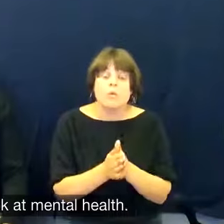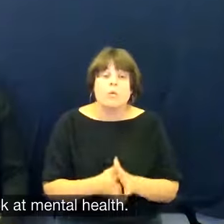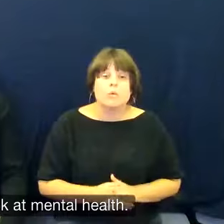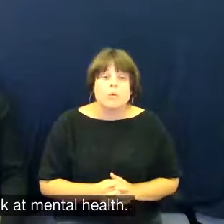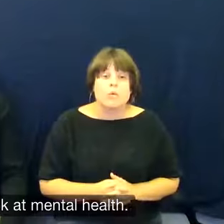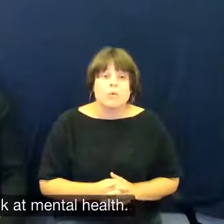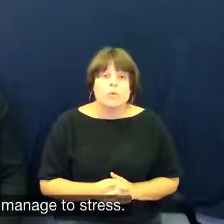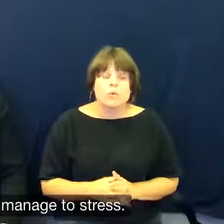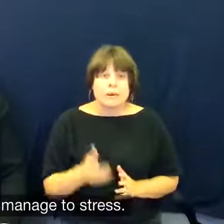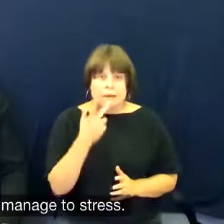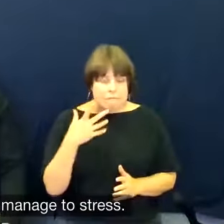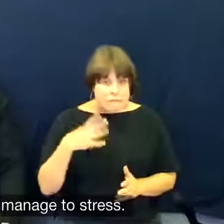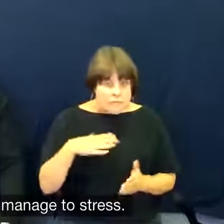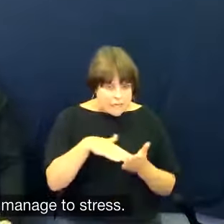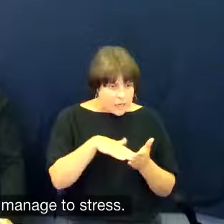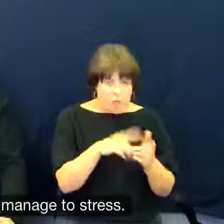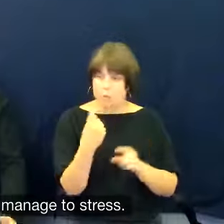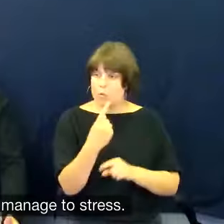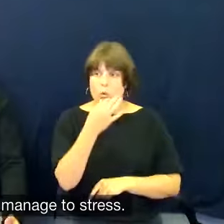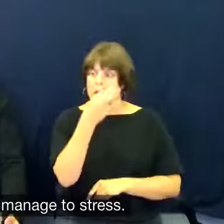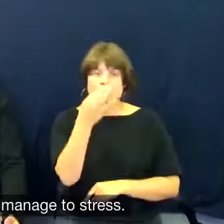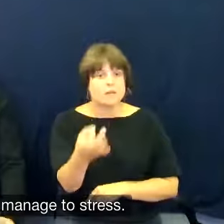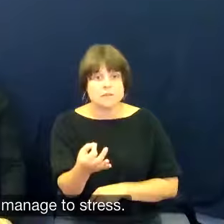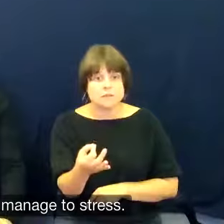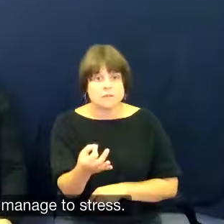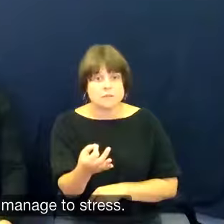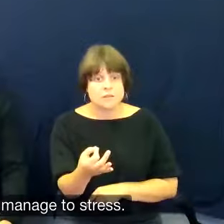How do we seek help if we're feeling stressed?